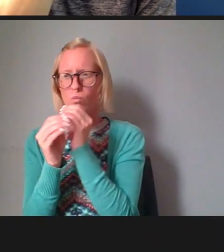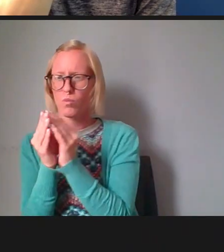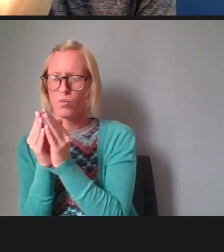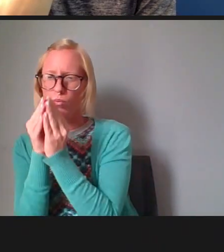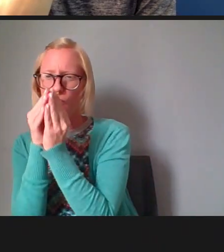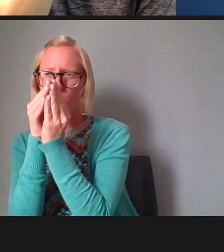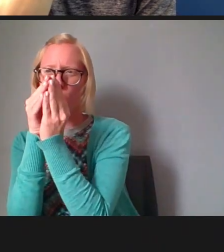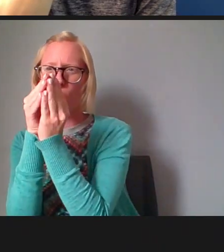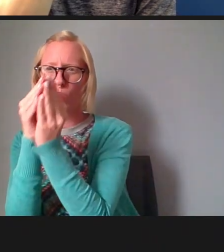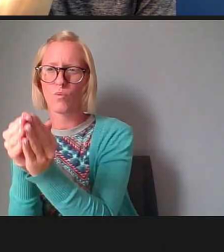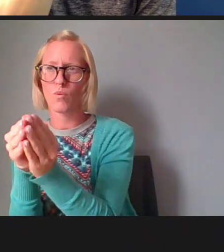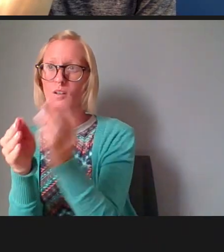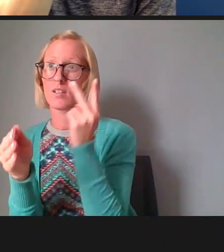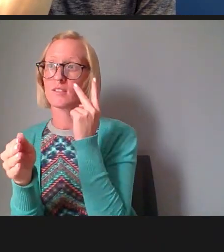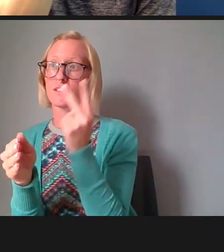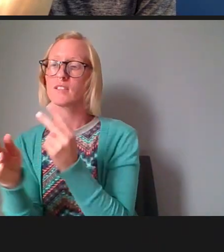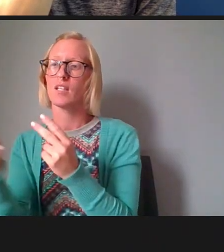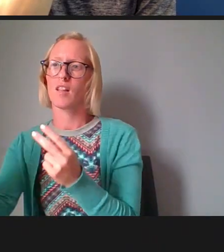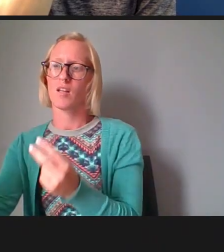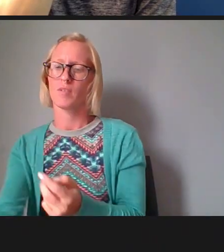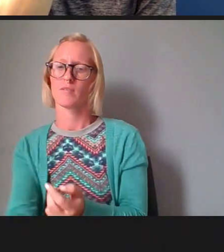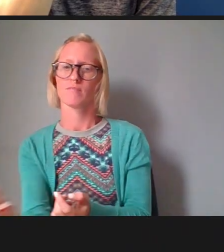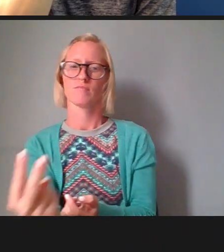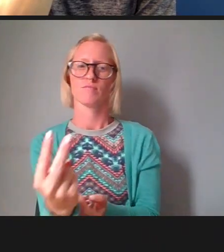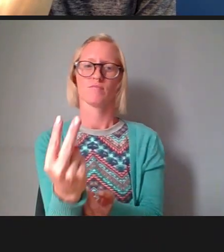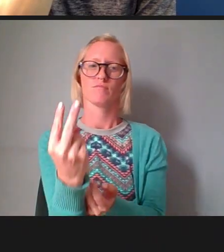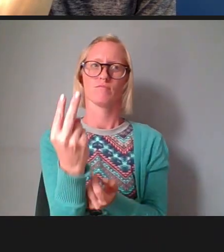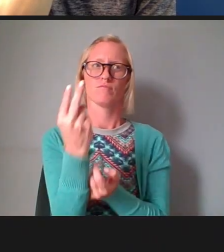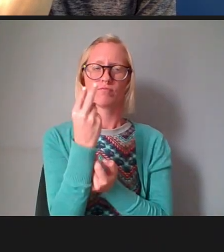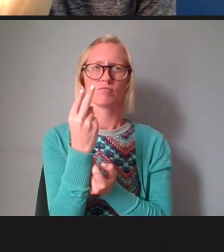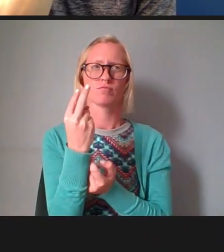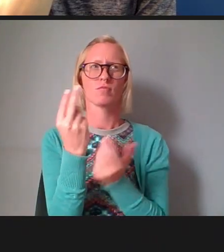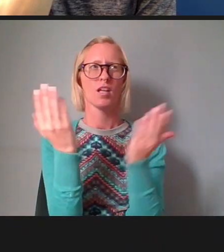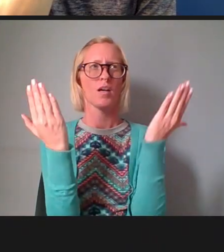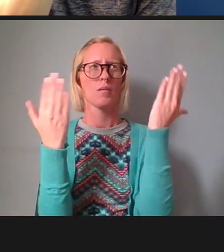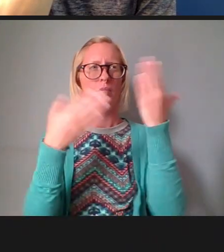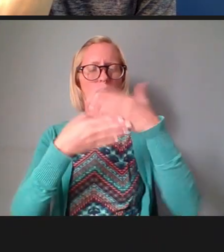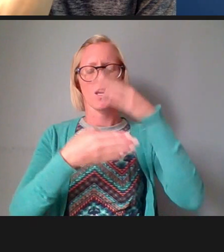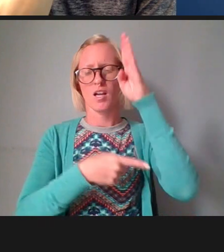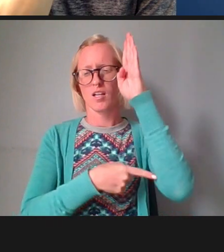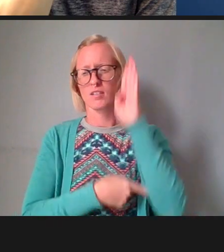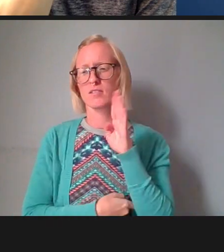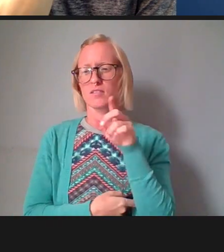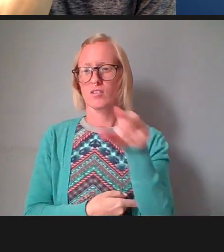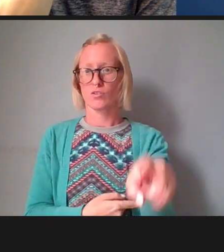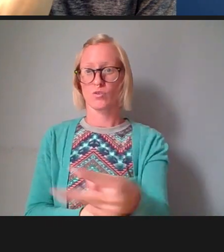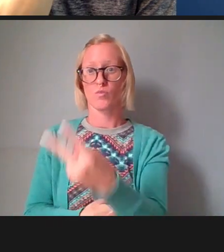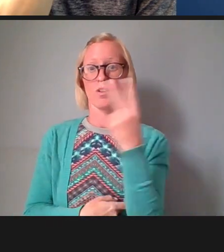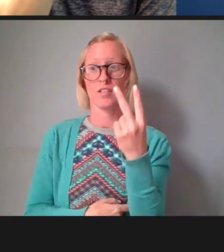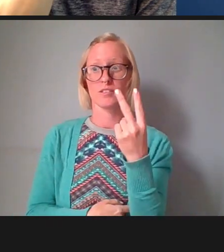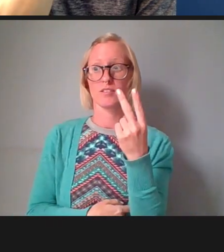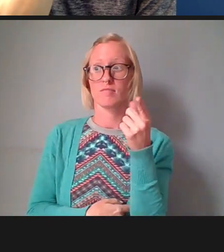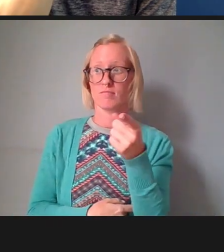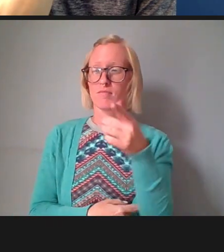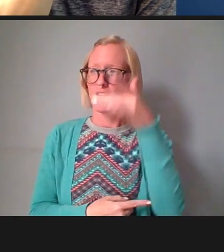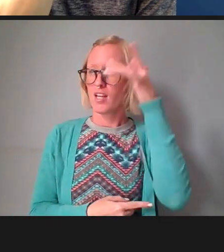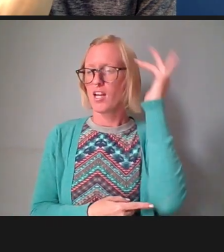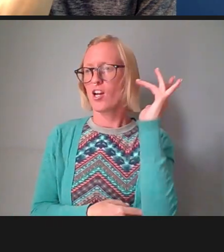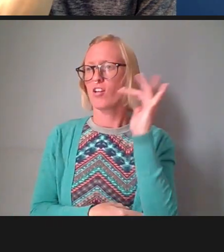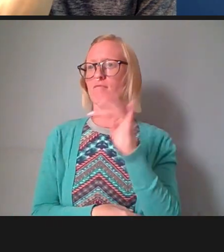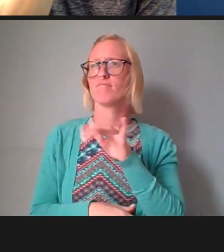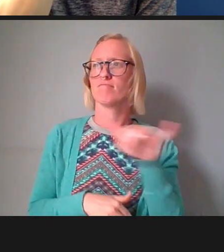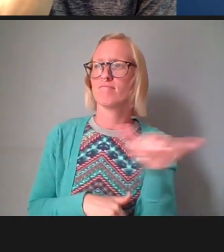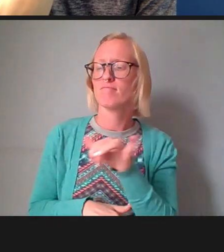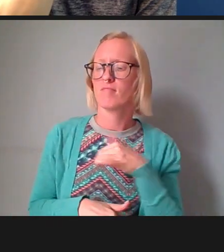of bodies that reached the platform above a fluttering patch of black. The 2 boys, bullet-headed and with hair like tow,